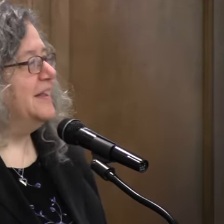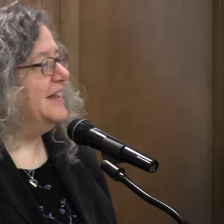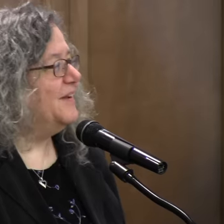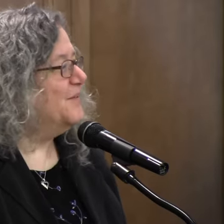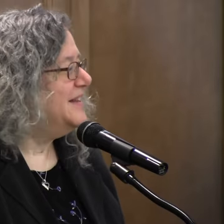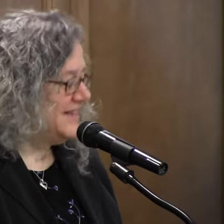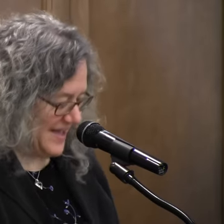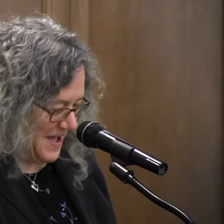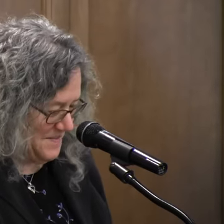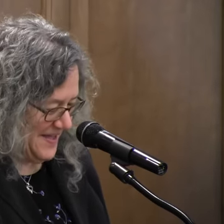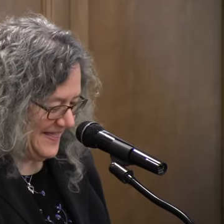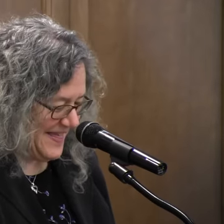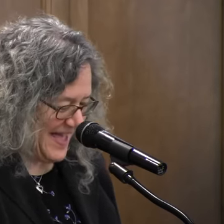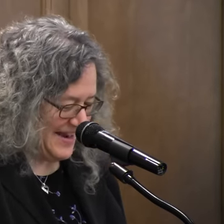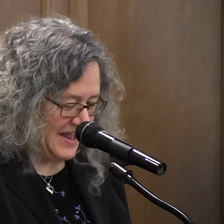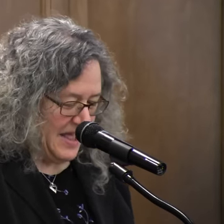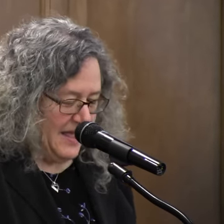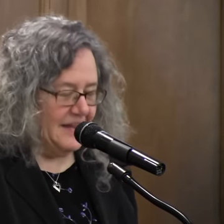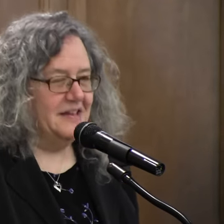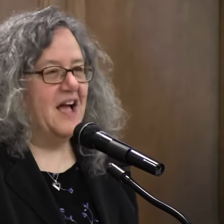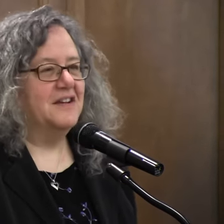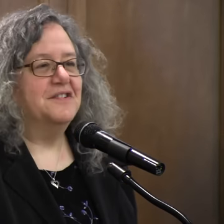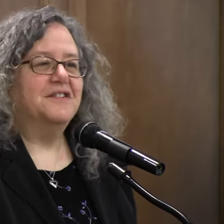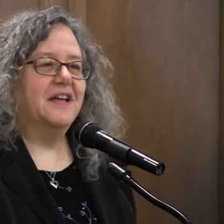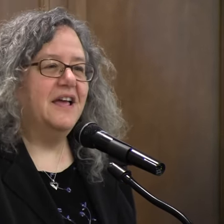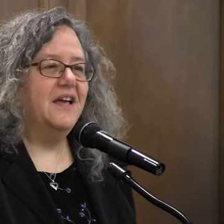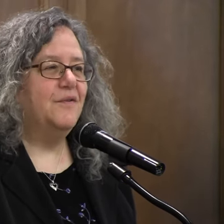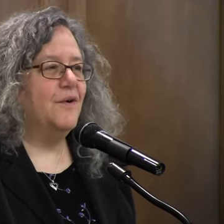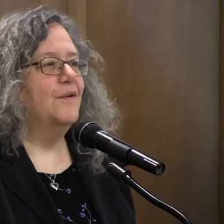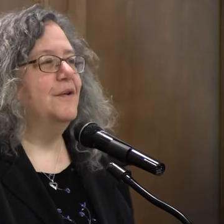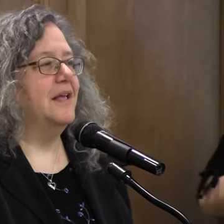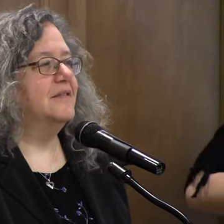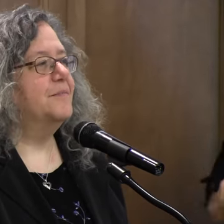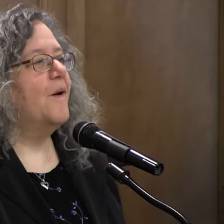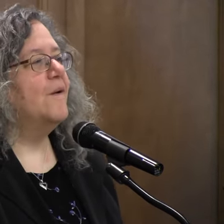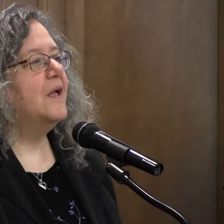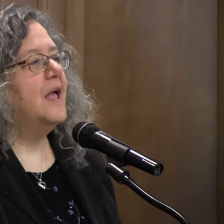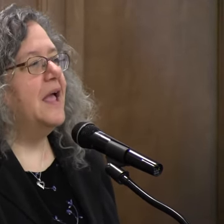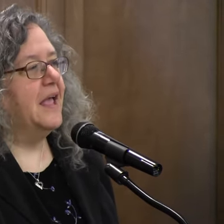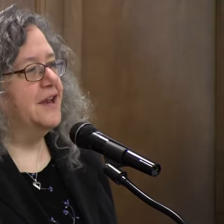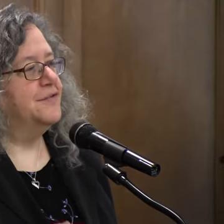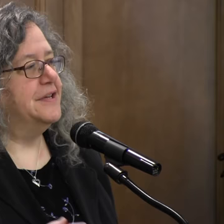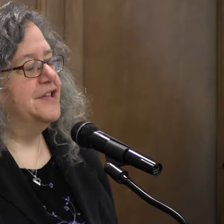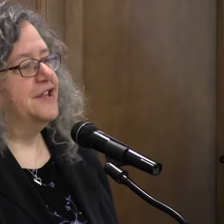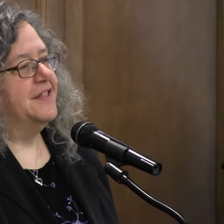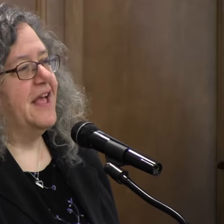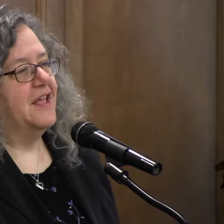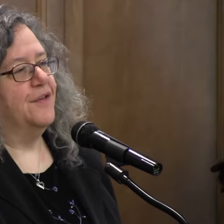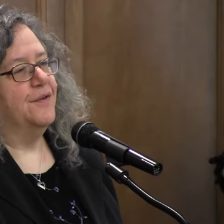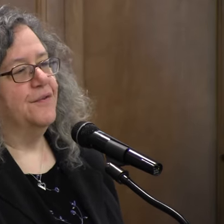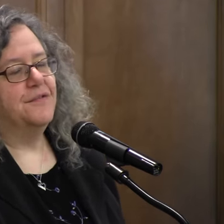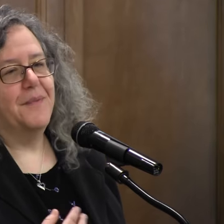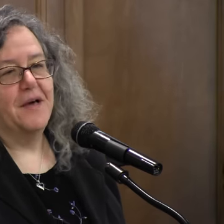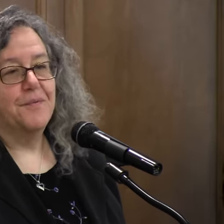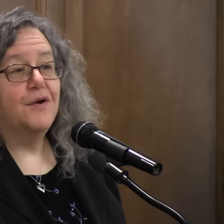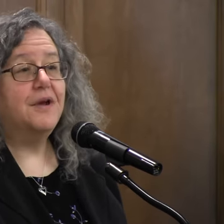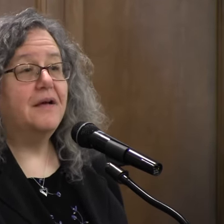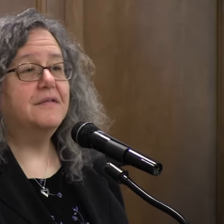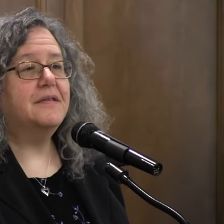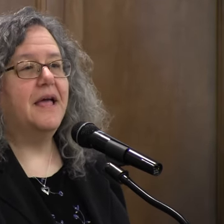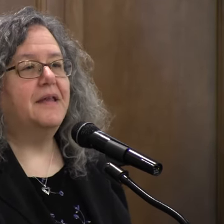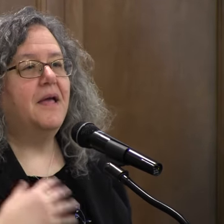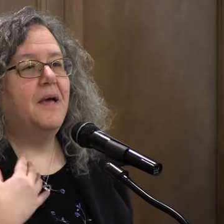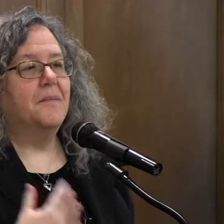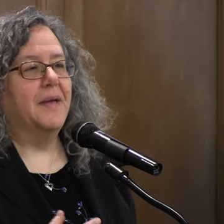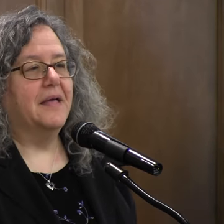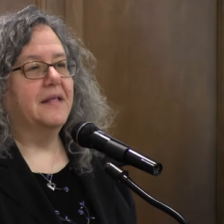also wanted to comment that Dr. King wrote and spoke in a tradition that used male